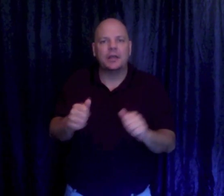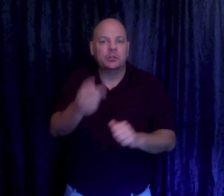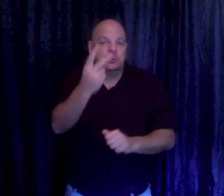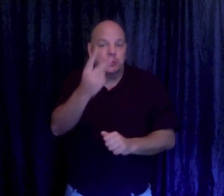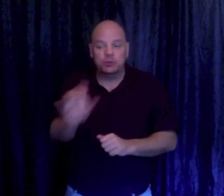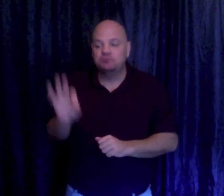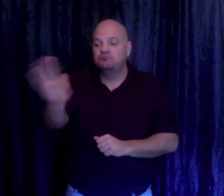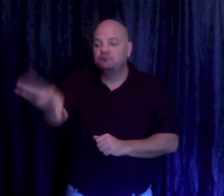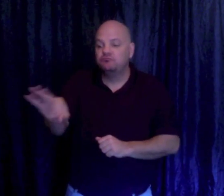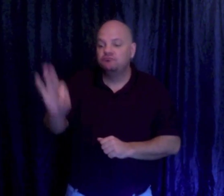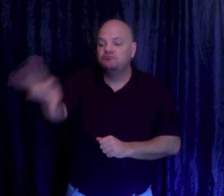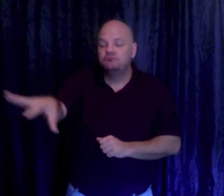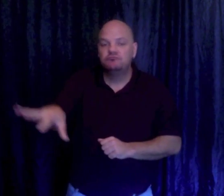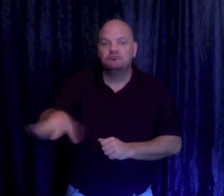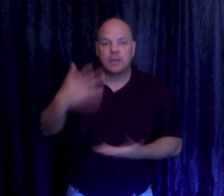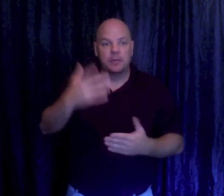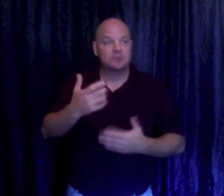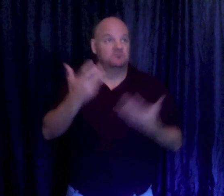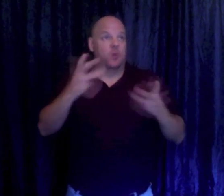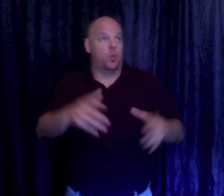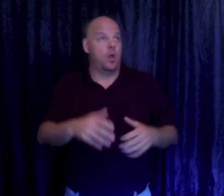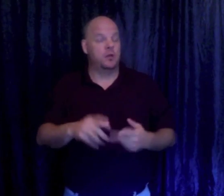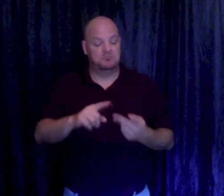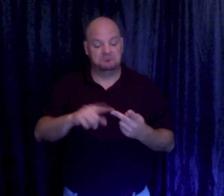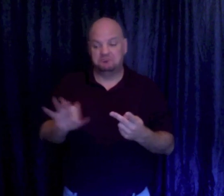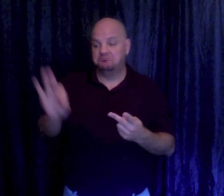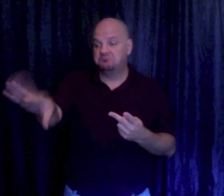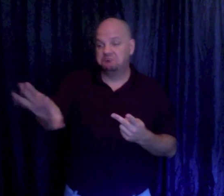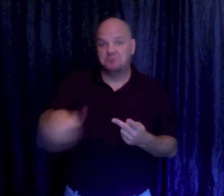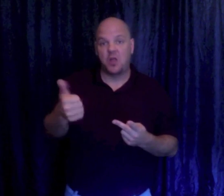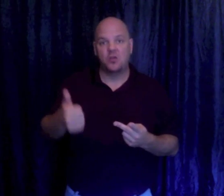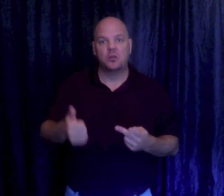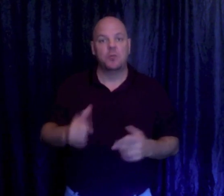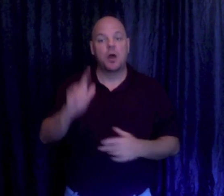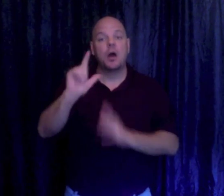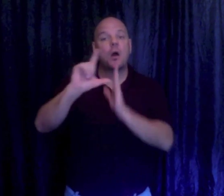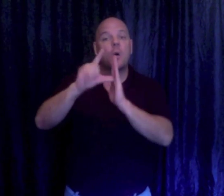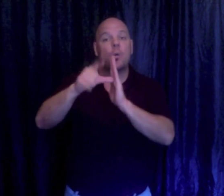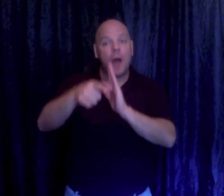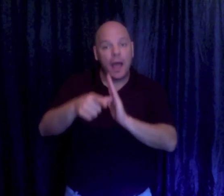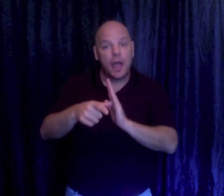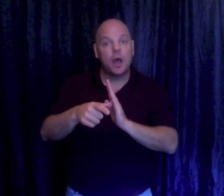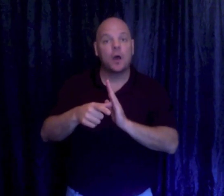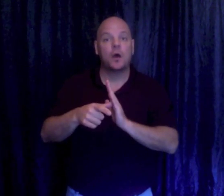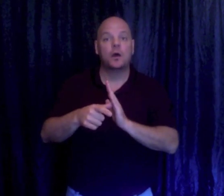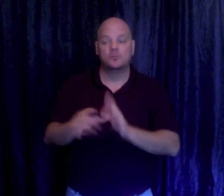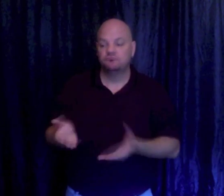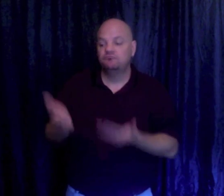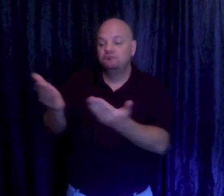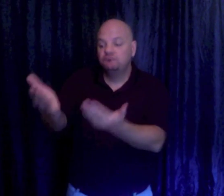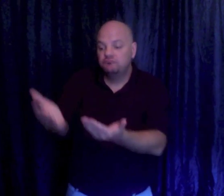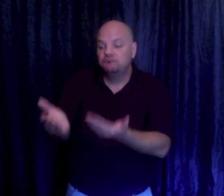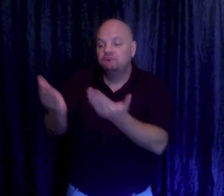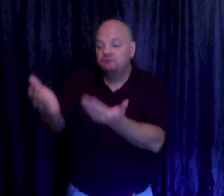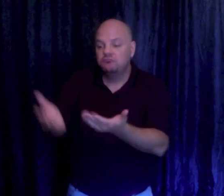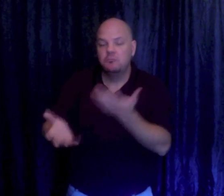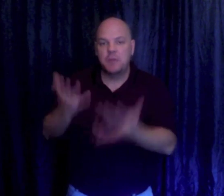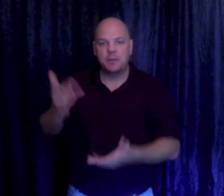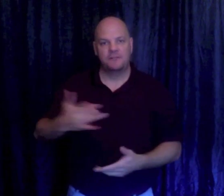Maybe they don't understand the one way you're doing, so you try another way. But after a while, if you keep, again, if you keep suggesting, and they start to feel like